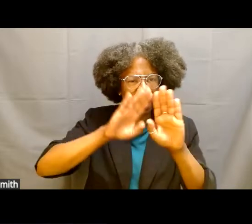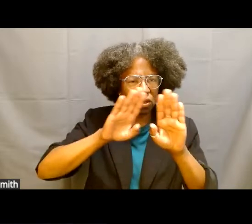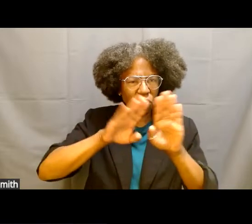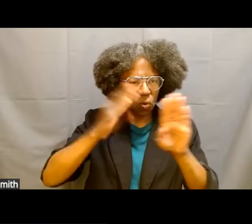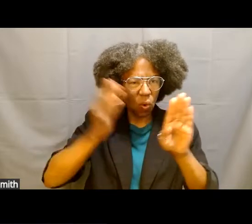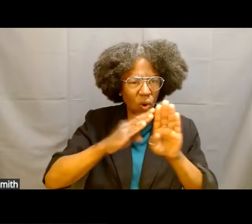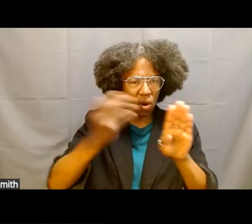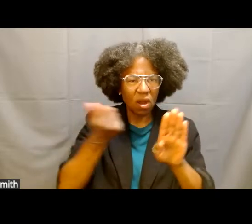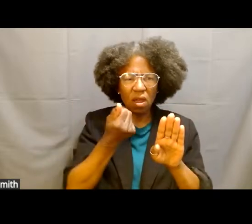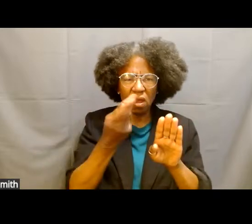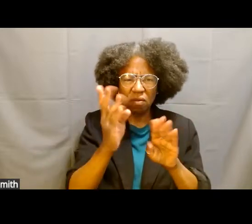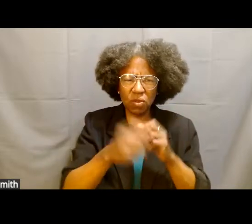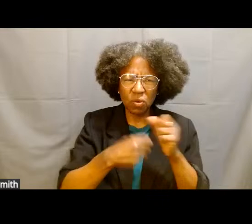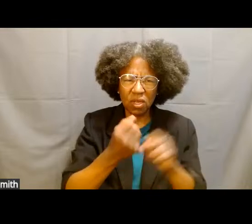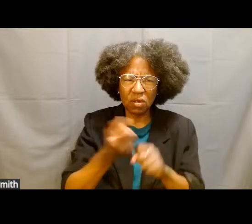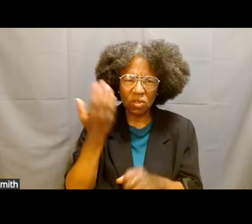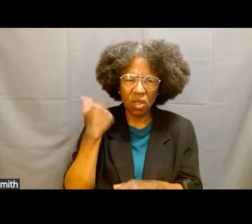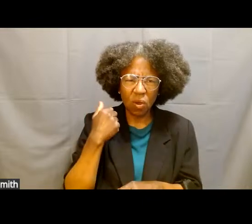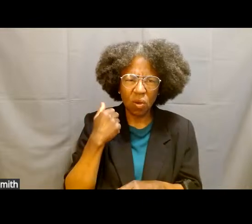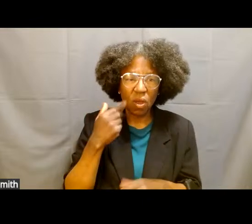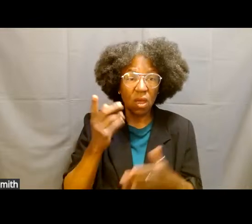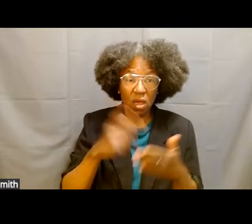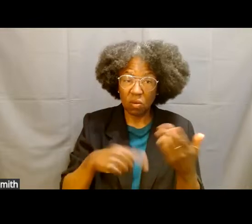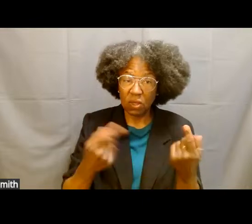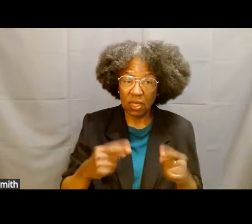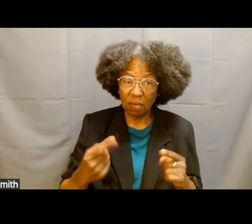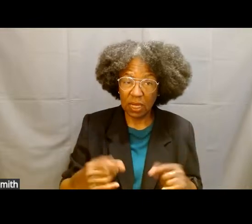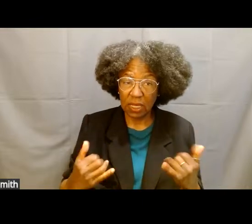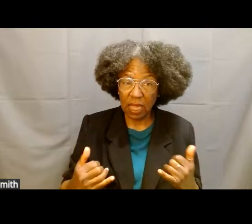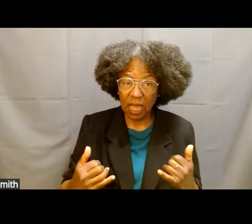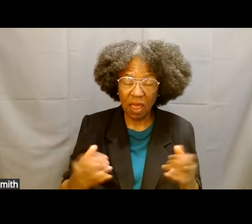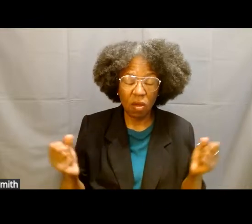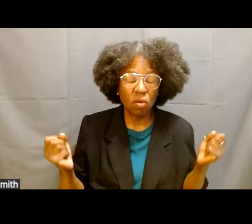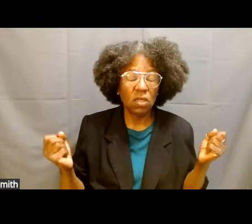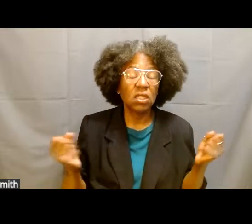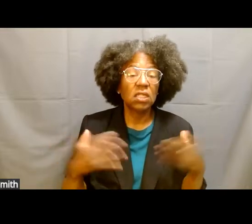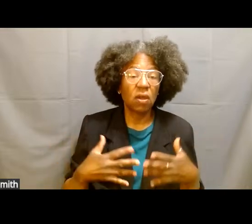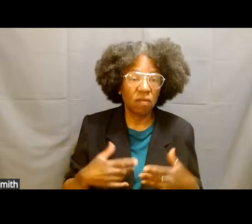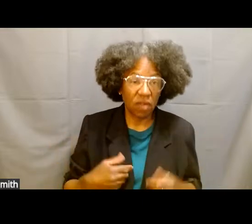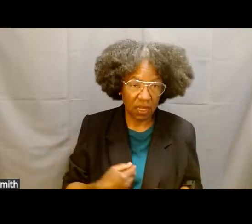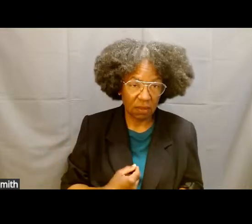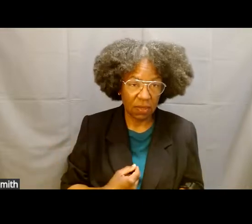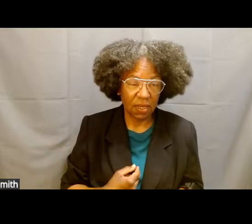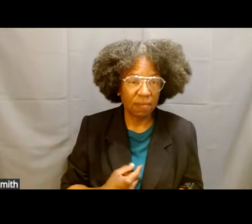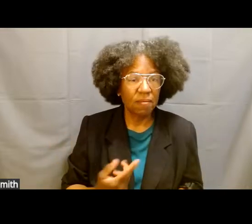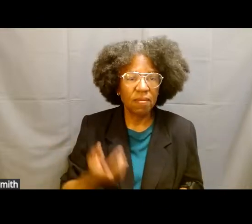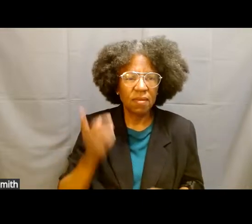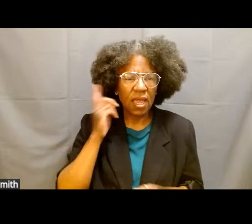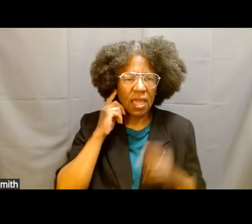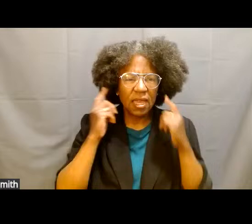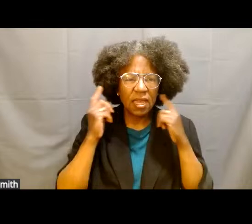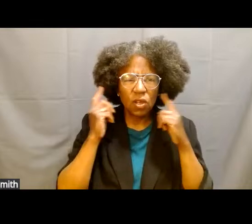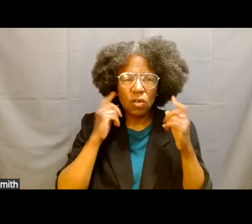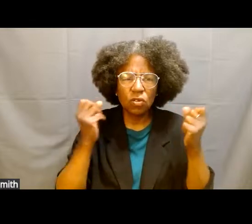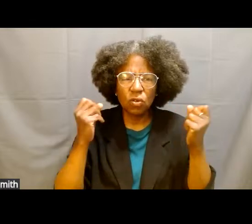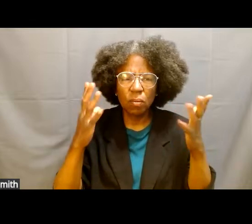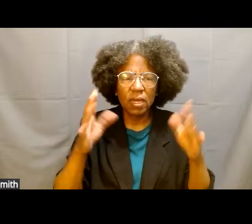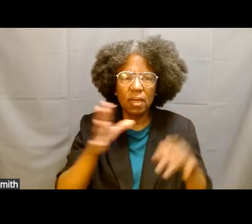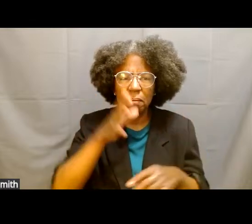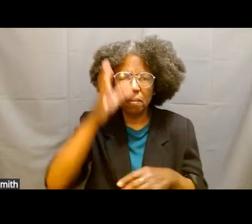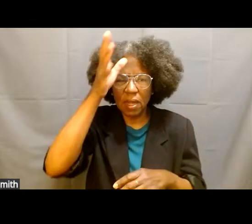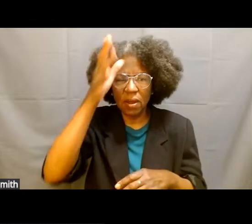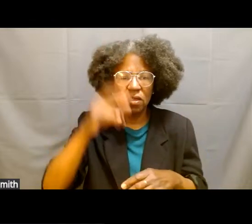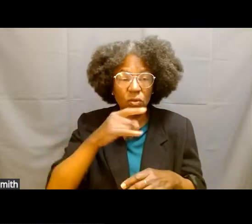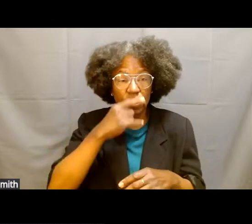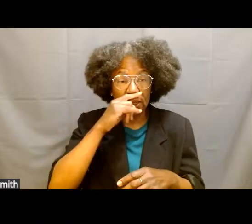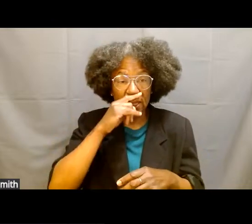is going on these days terrifies me. I hear so many parents whose kids attend schools here and all